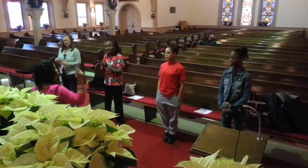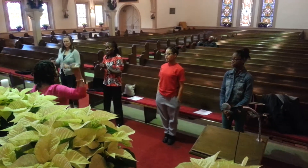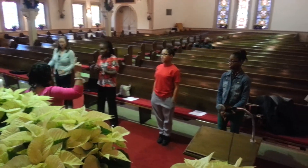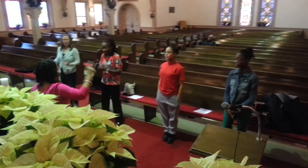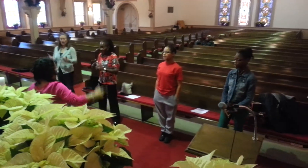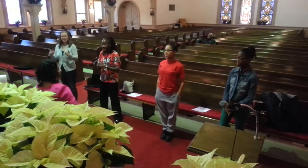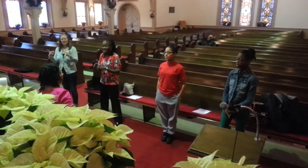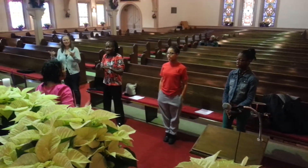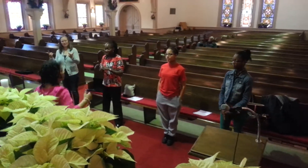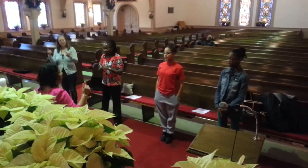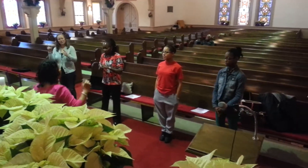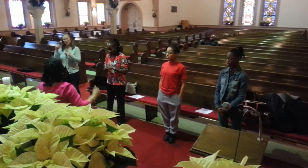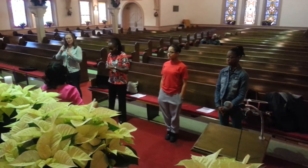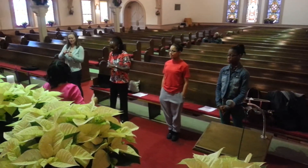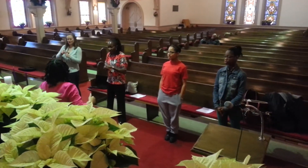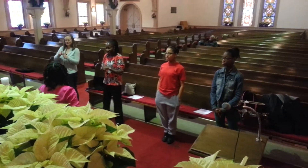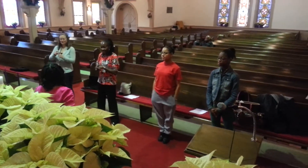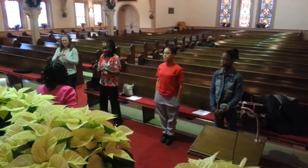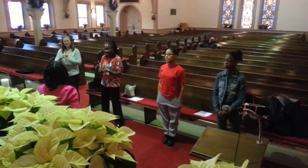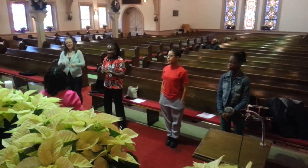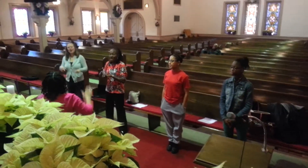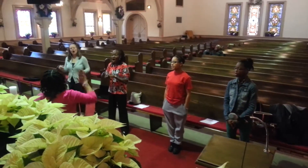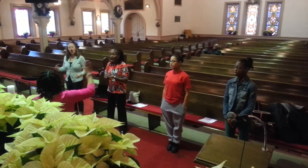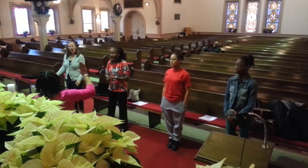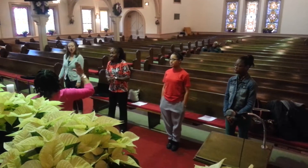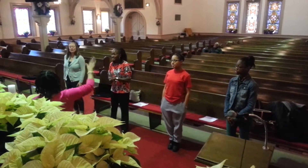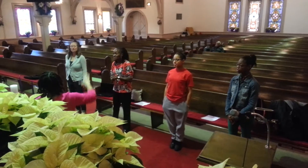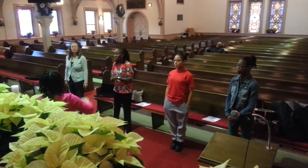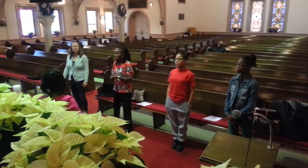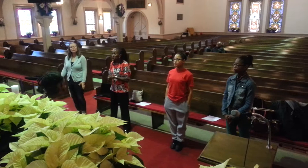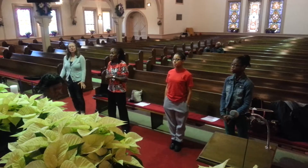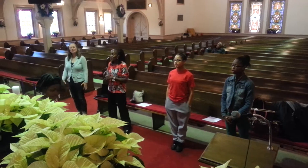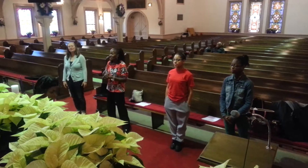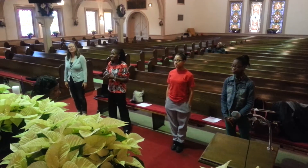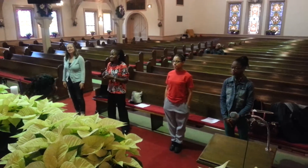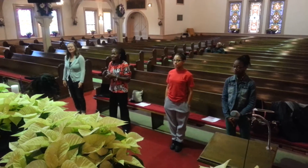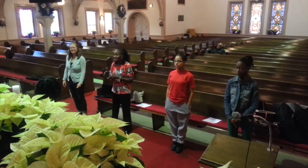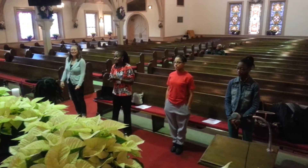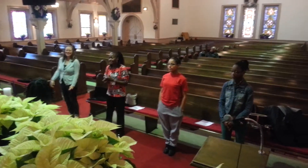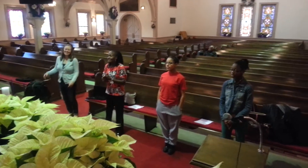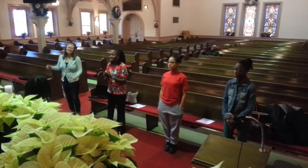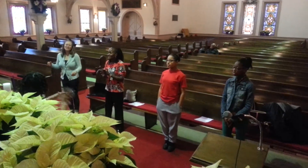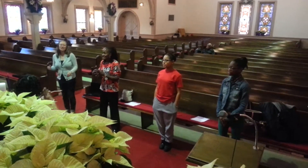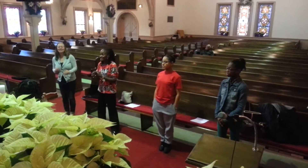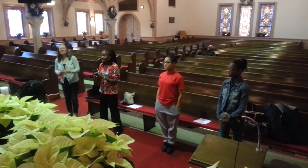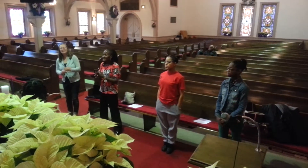you. You are the living word. Awesome ruler. Yeah.